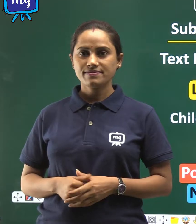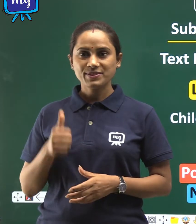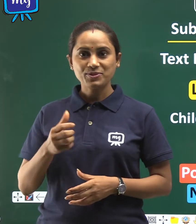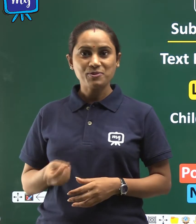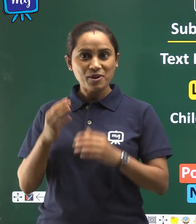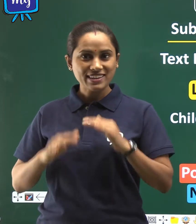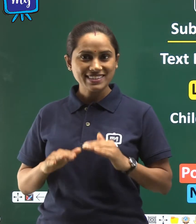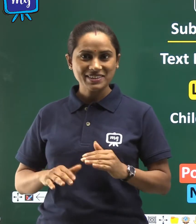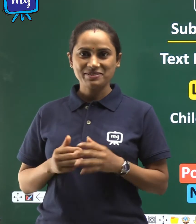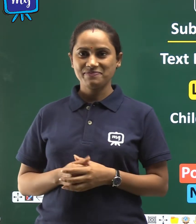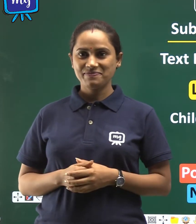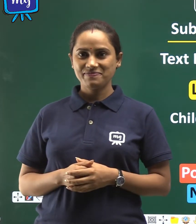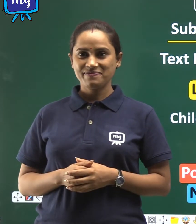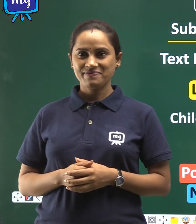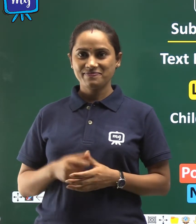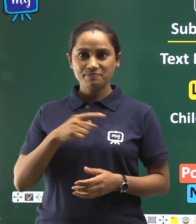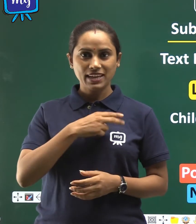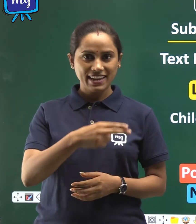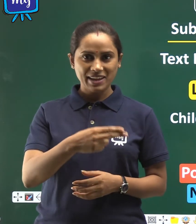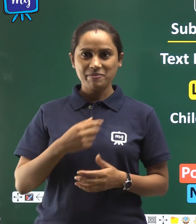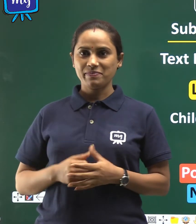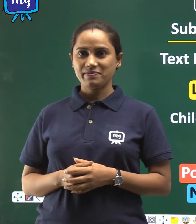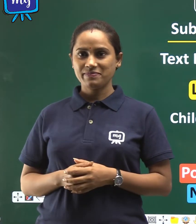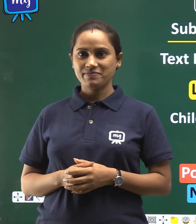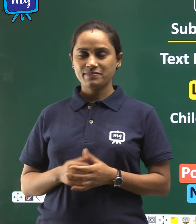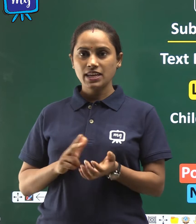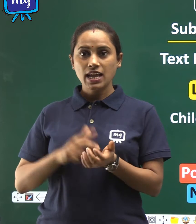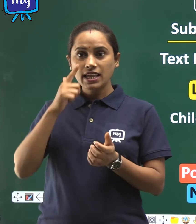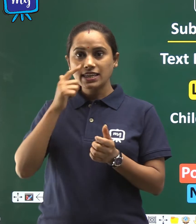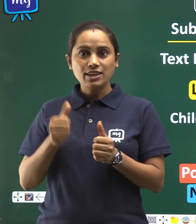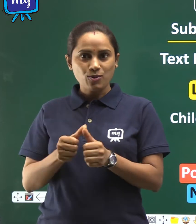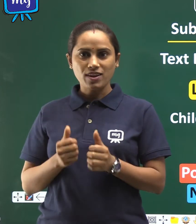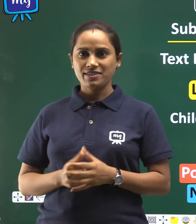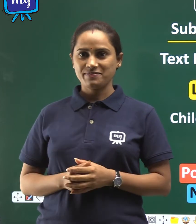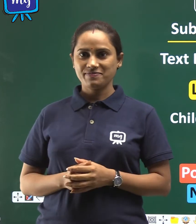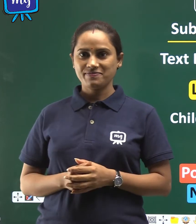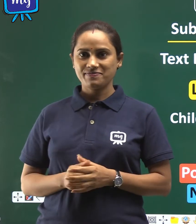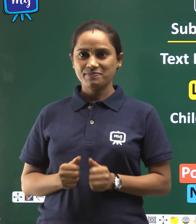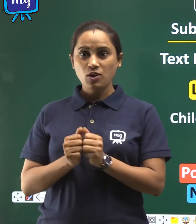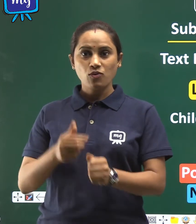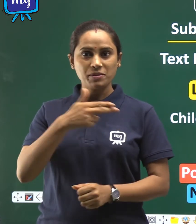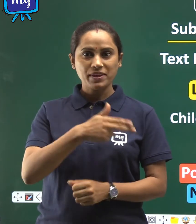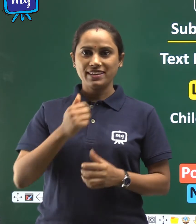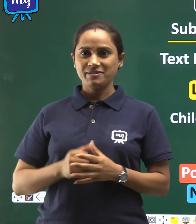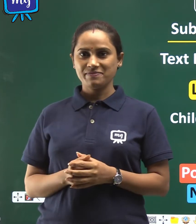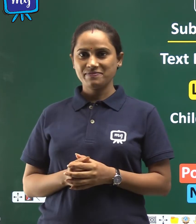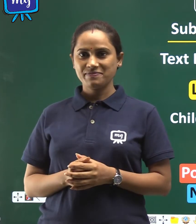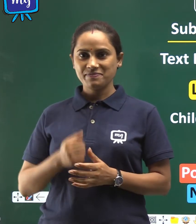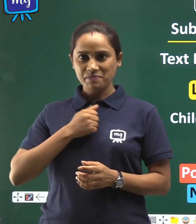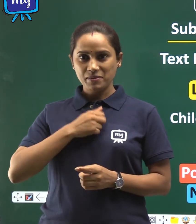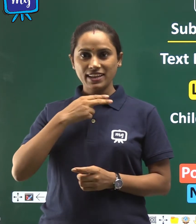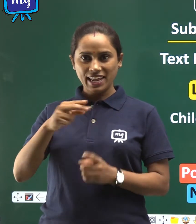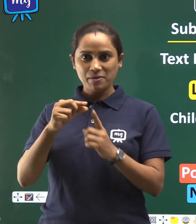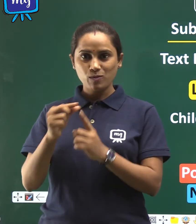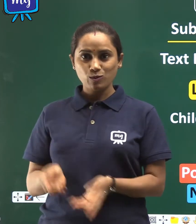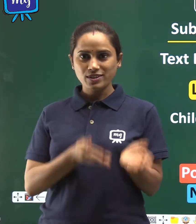Good morning, children. I am Nishi Arora. With me, Pooja